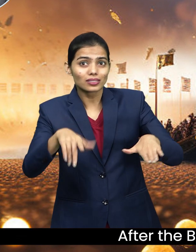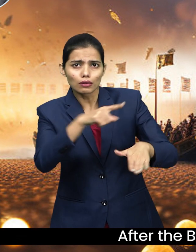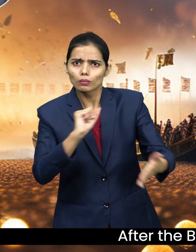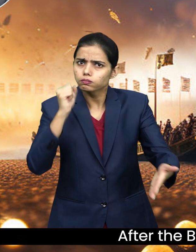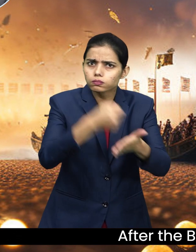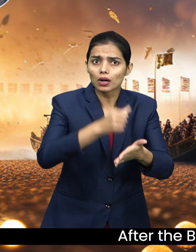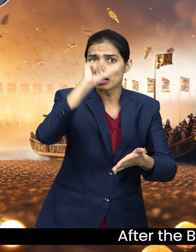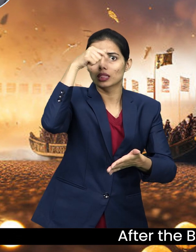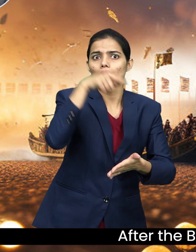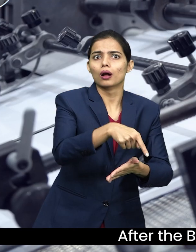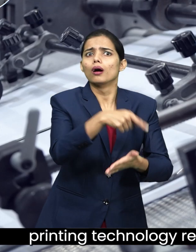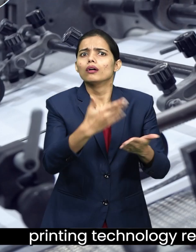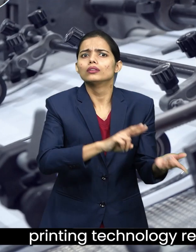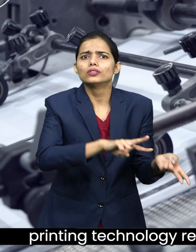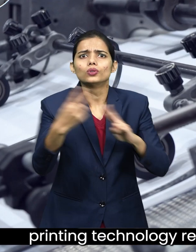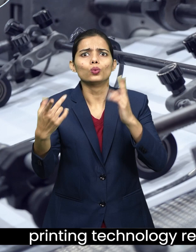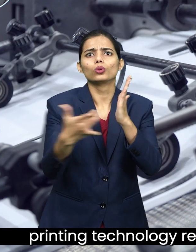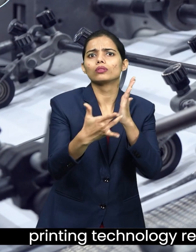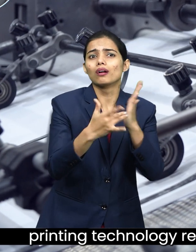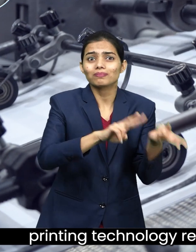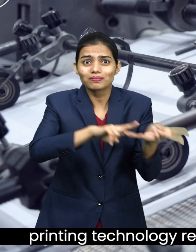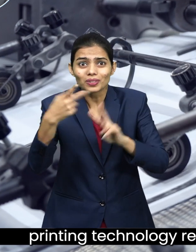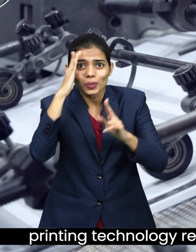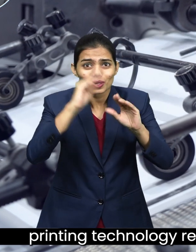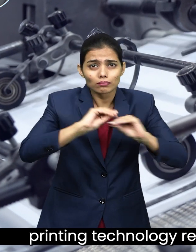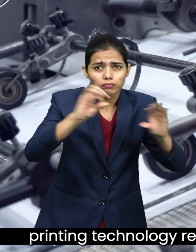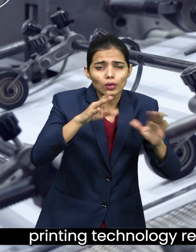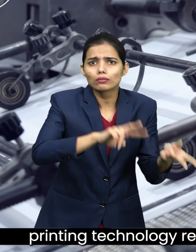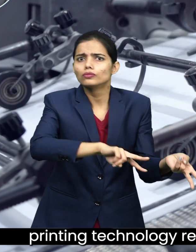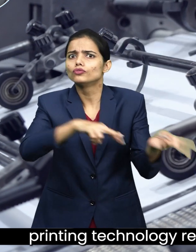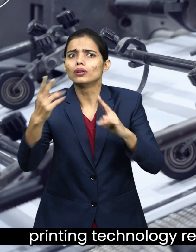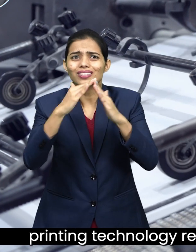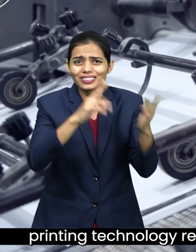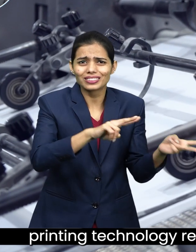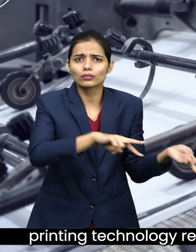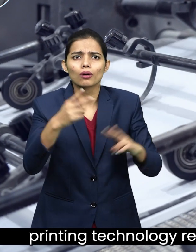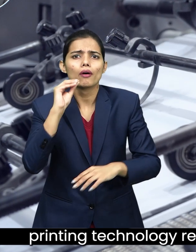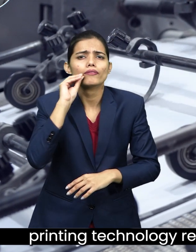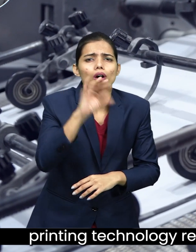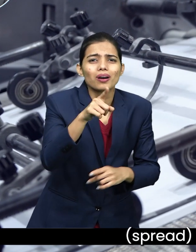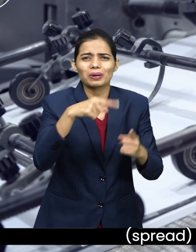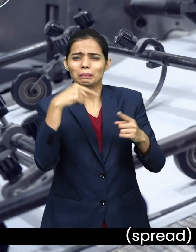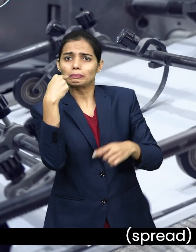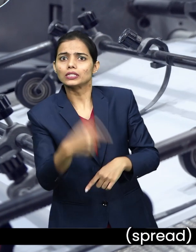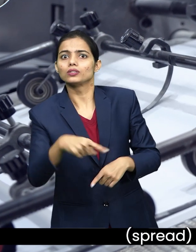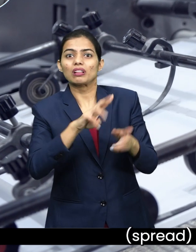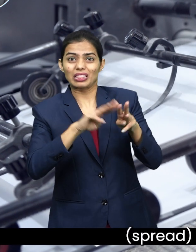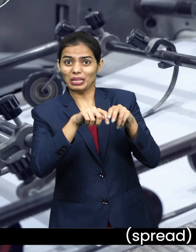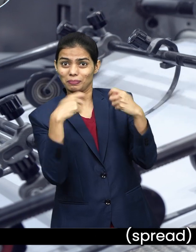After the British arrived in India, printing technology revolutionized news dissemination,